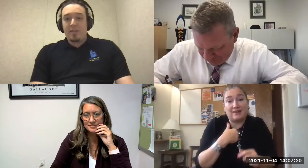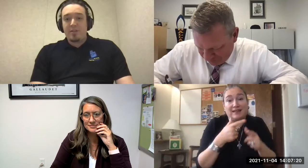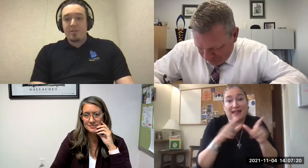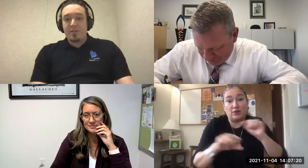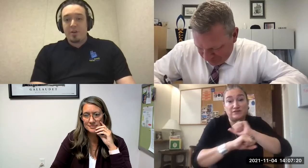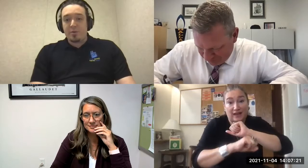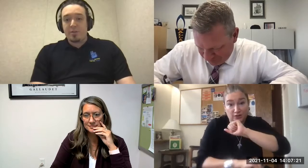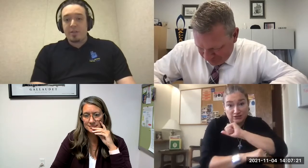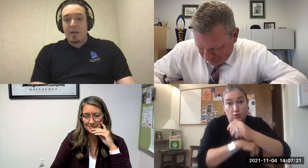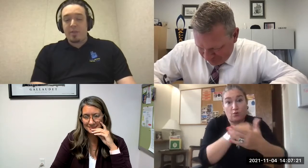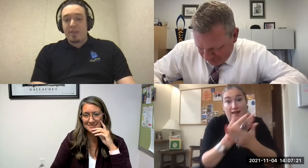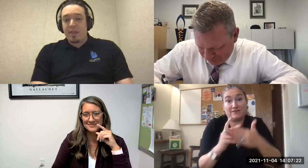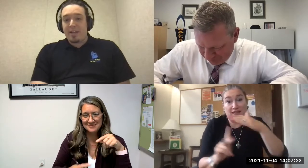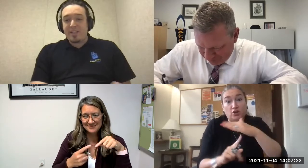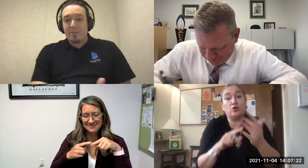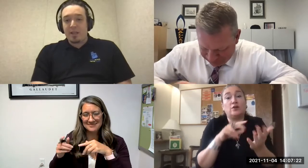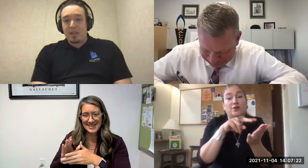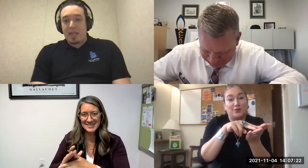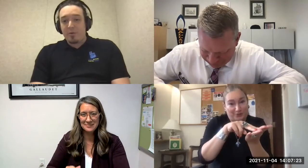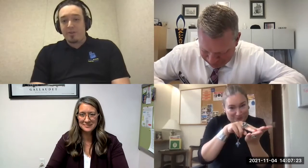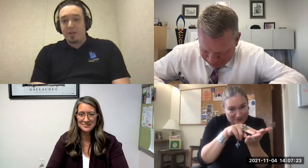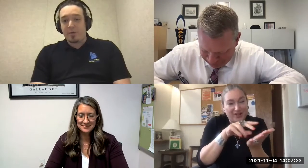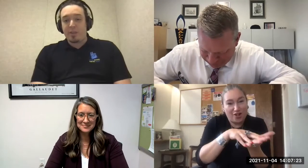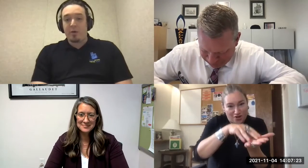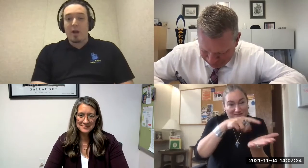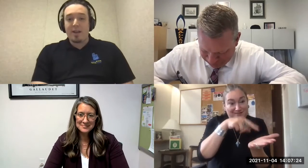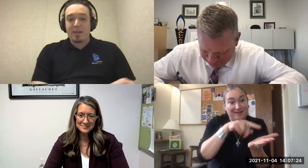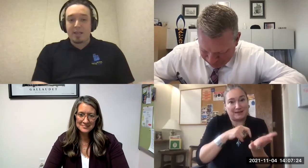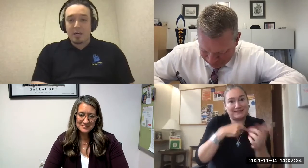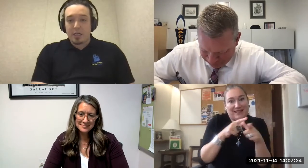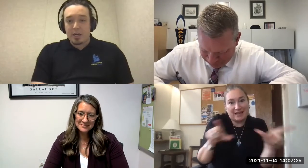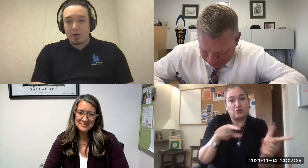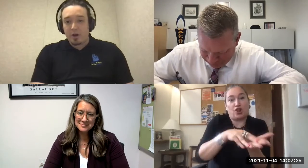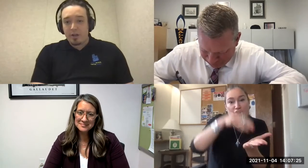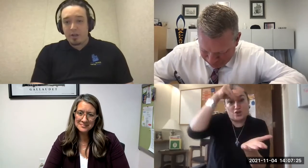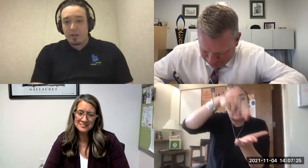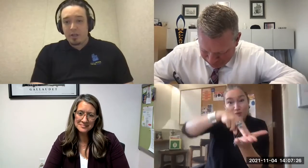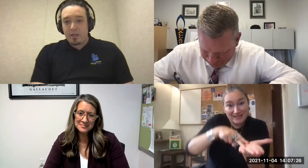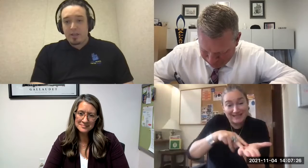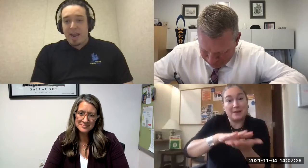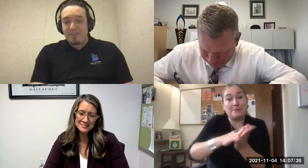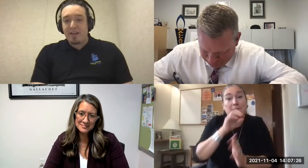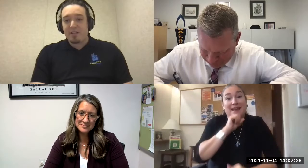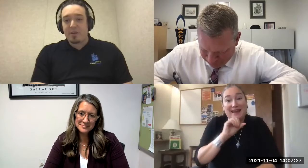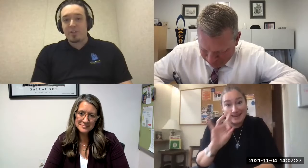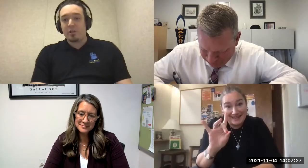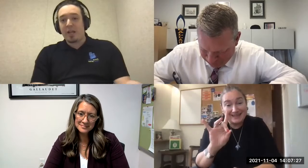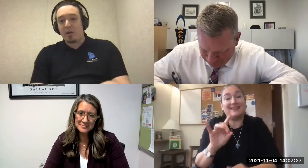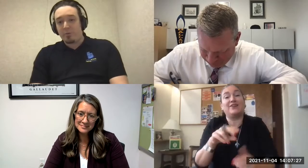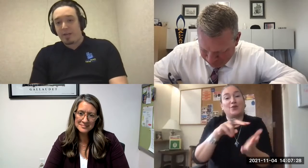And this shows that there needs to be a language foundation when they arrive in kindergarten. They have to have a language to learn how to